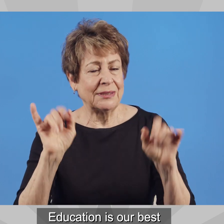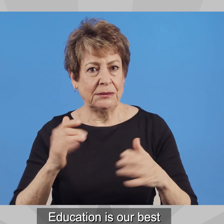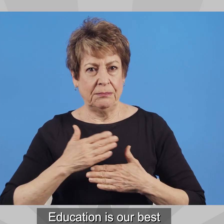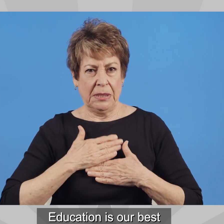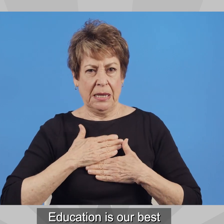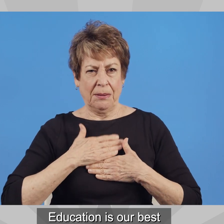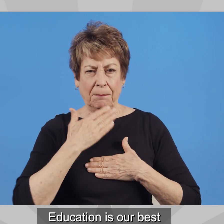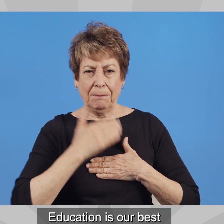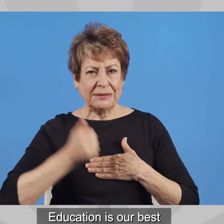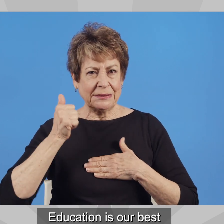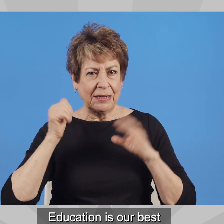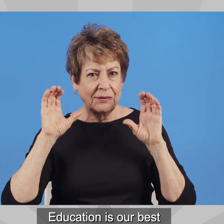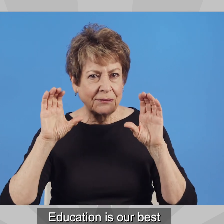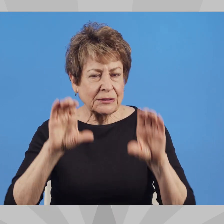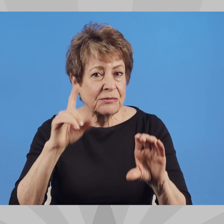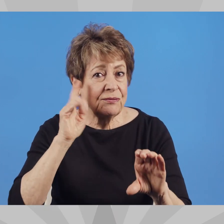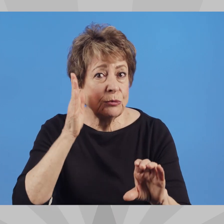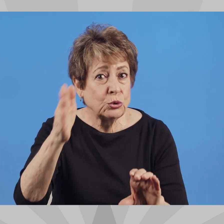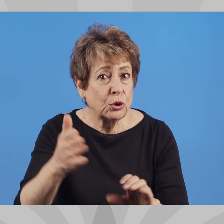Education is our best investment in the future.